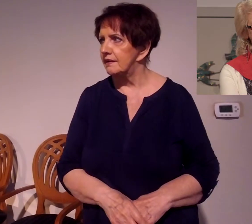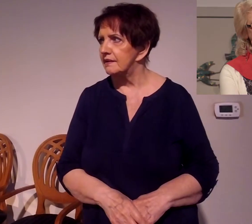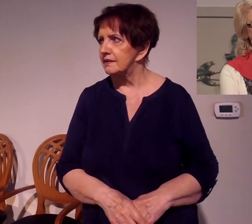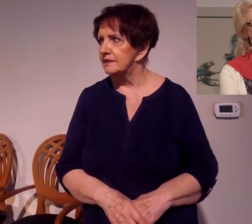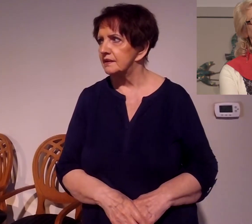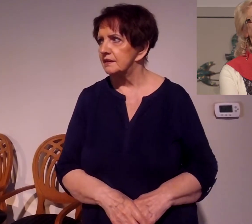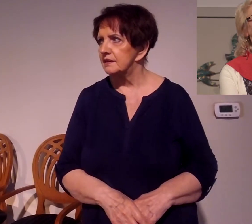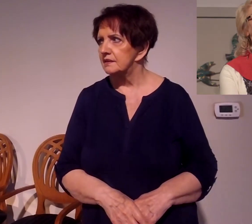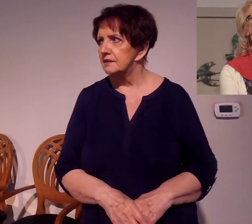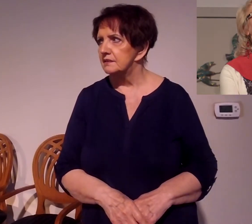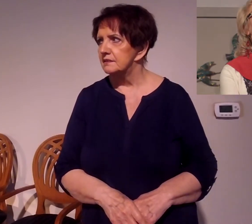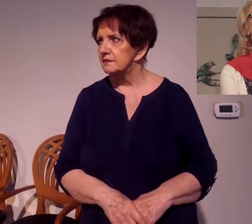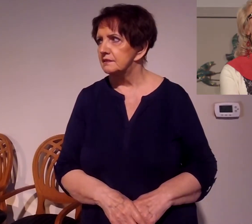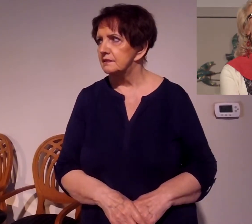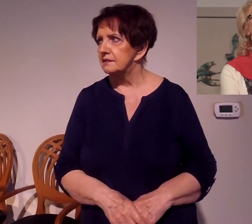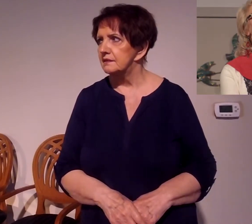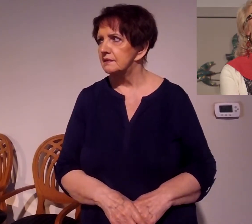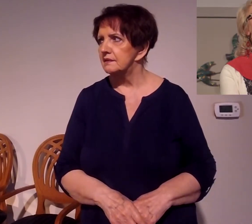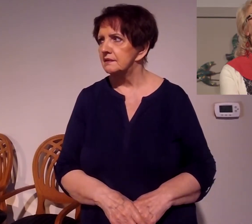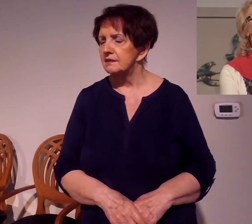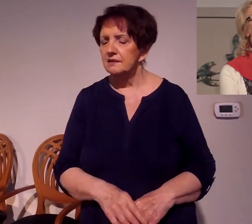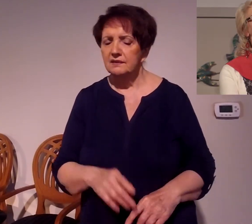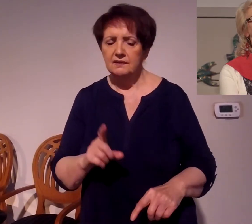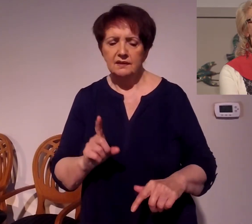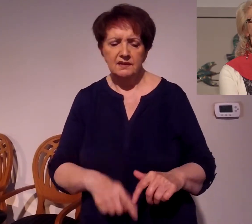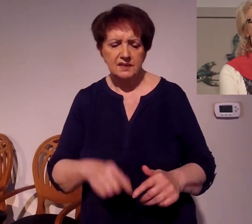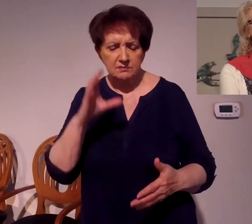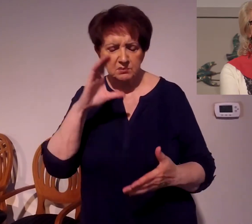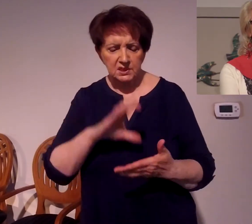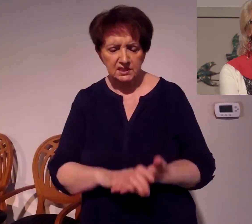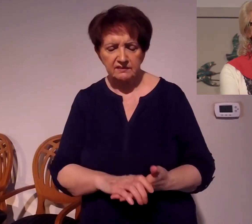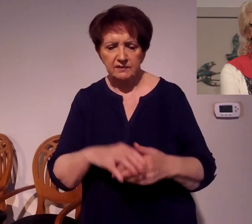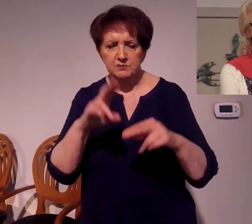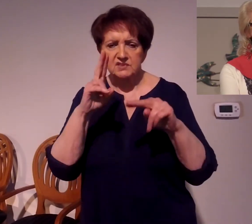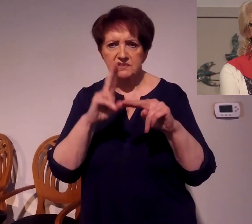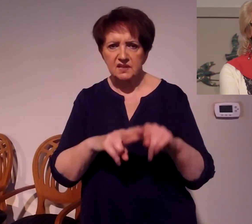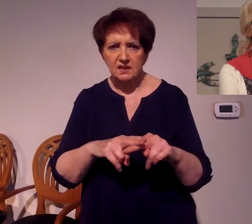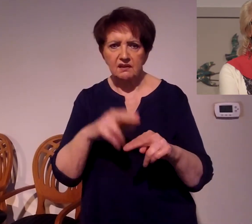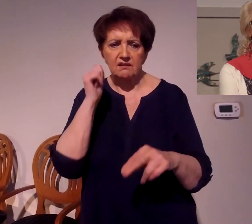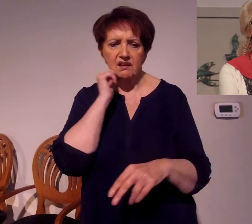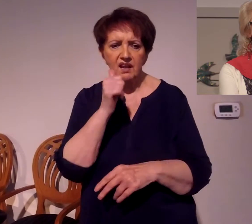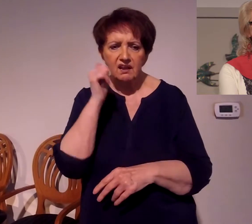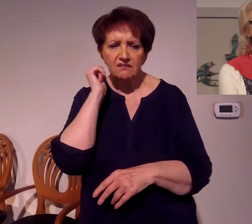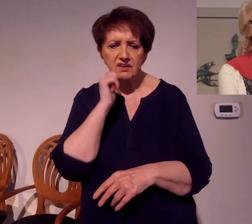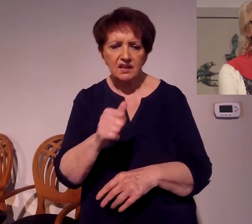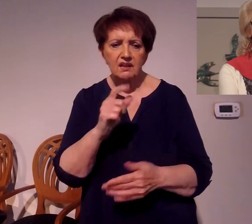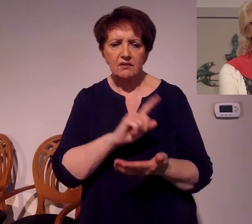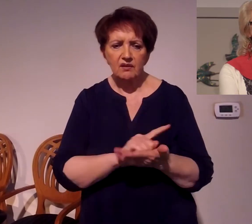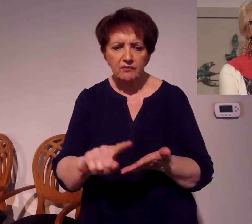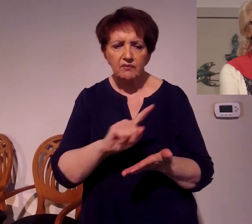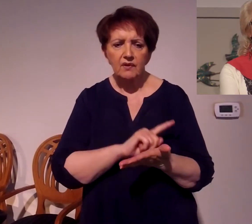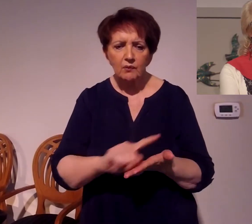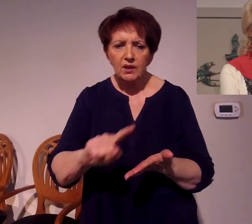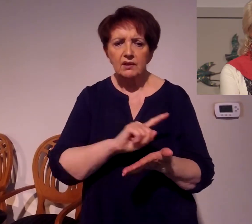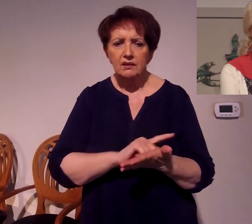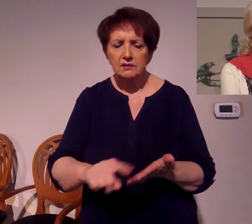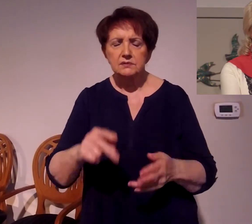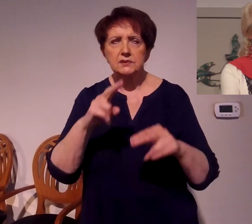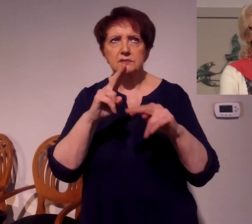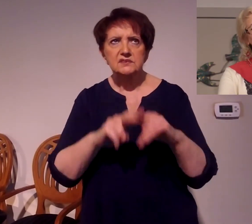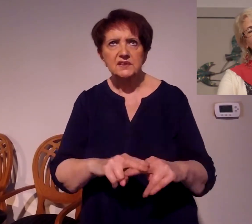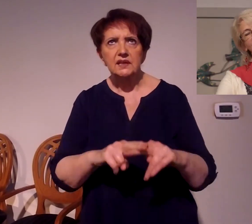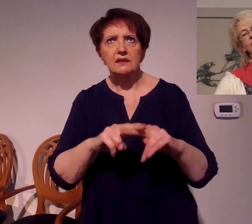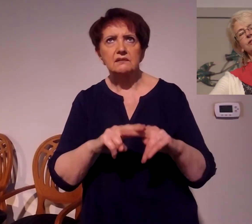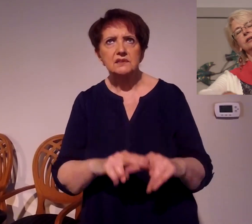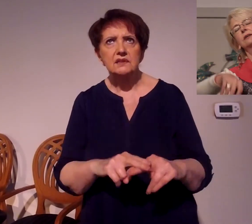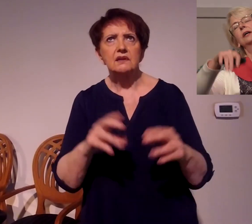It's like, oh God, I can't believe I'm sitting here. I'm still sitting here day after day, week after week. I'm still sitting here. And